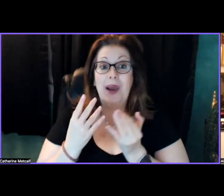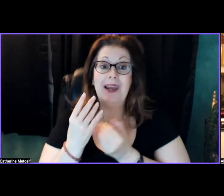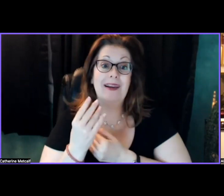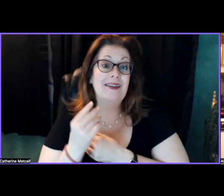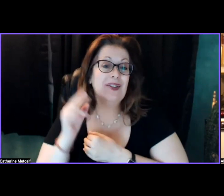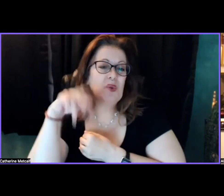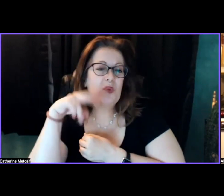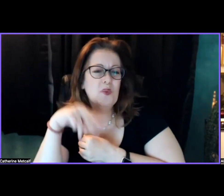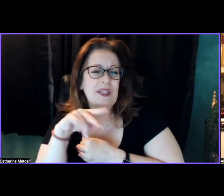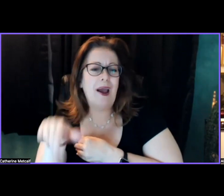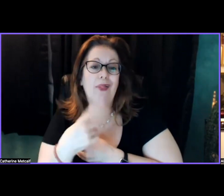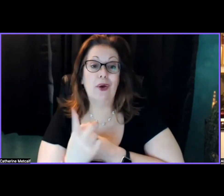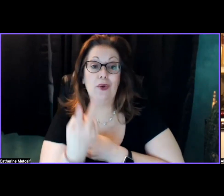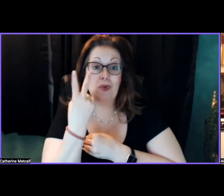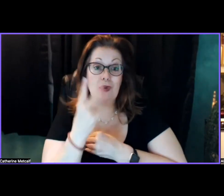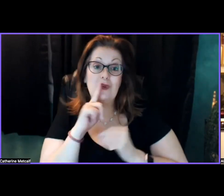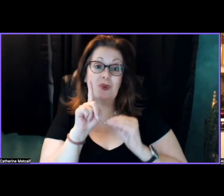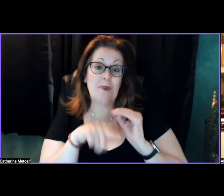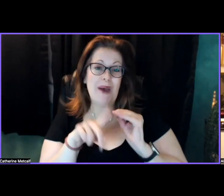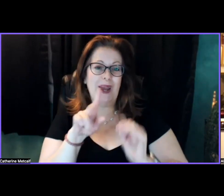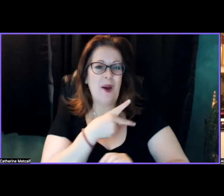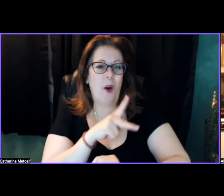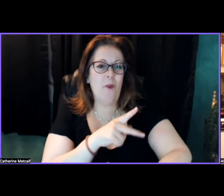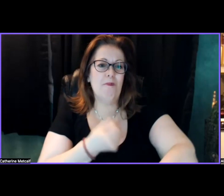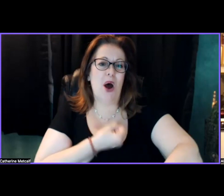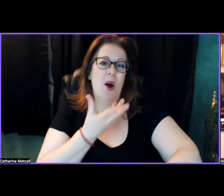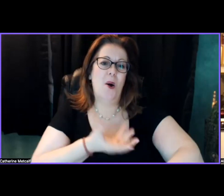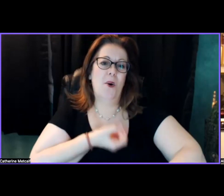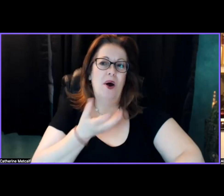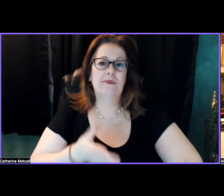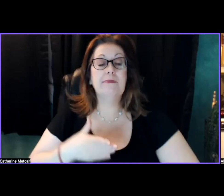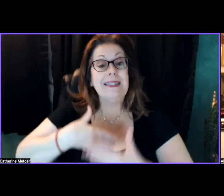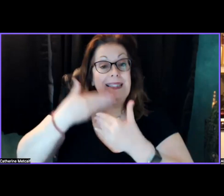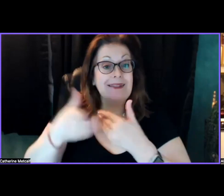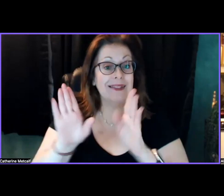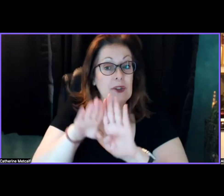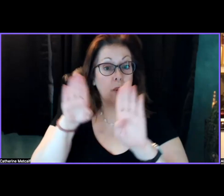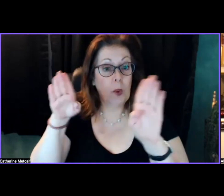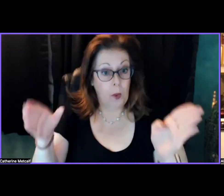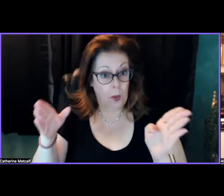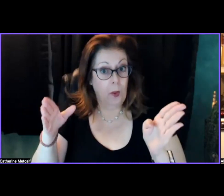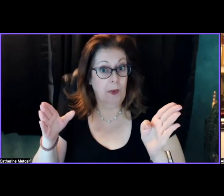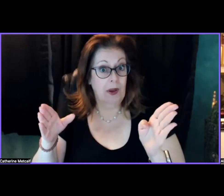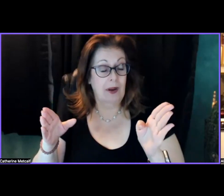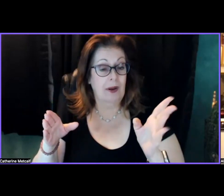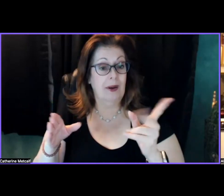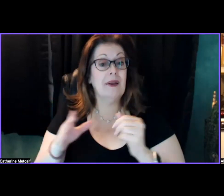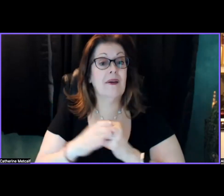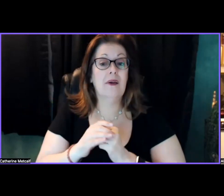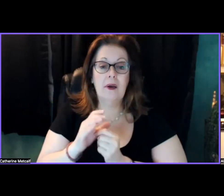to see how we get here, but thank you. Our next opening reader is Carla